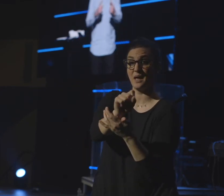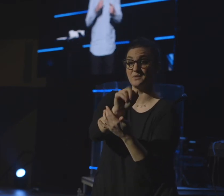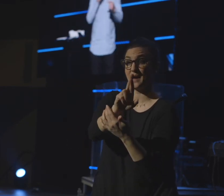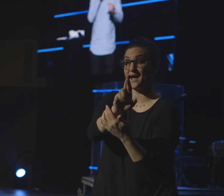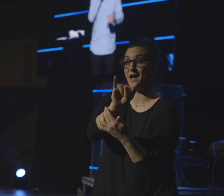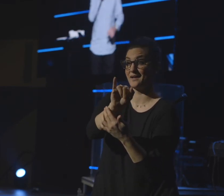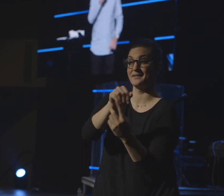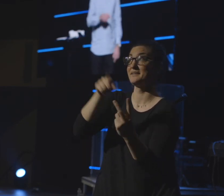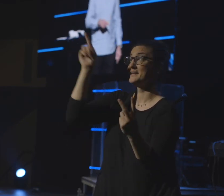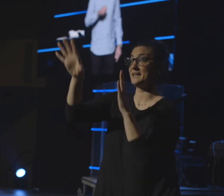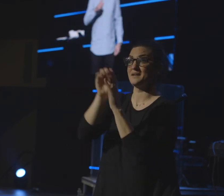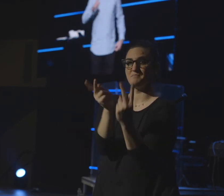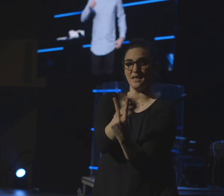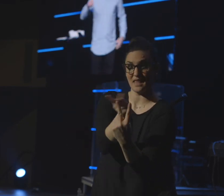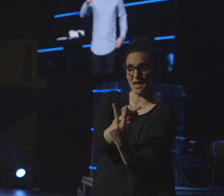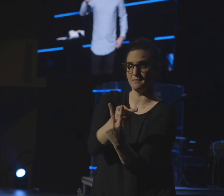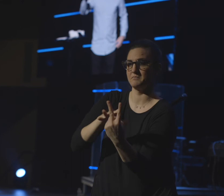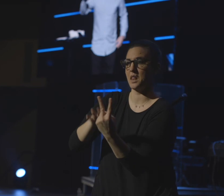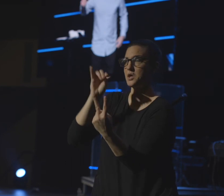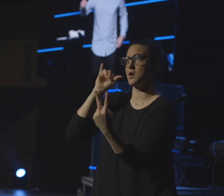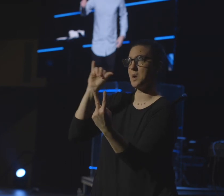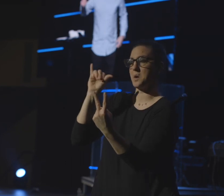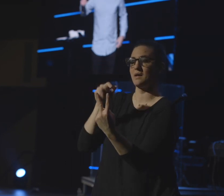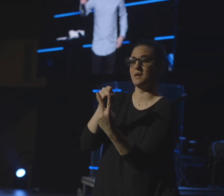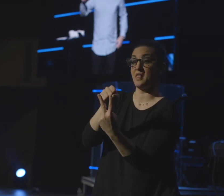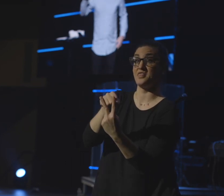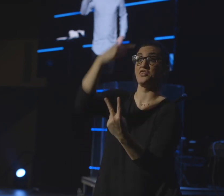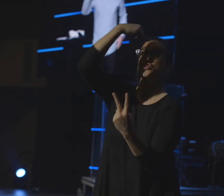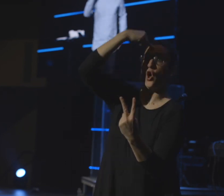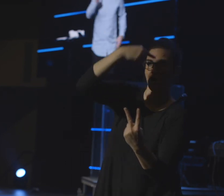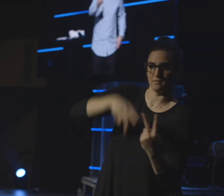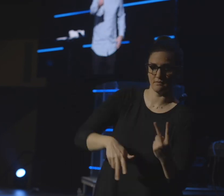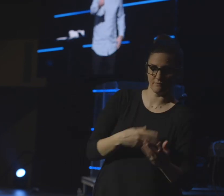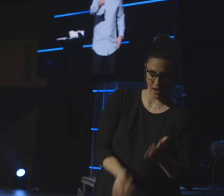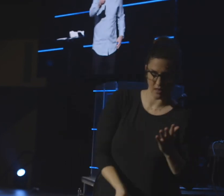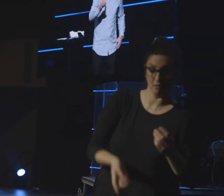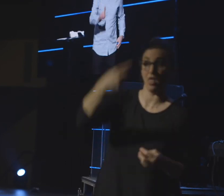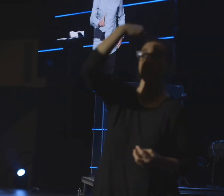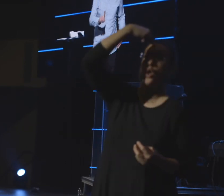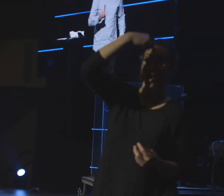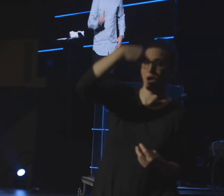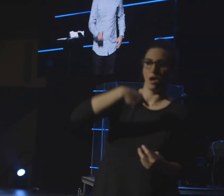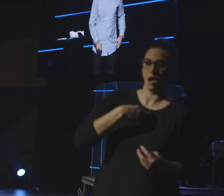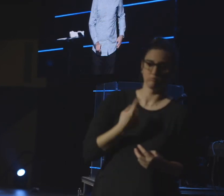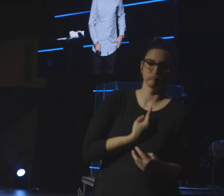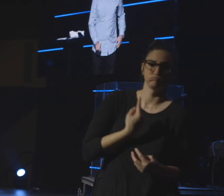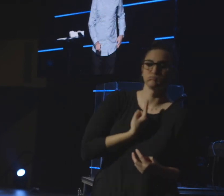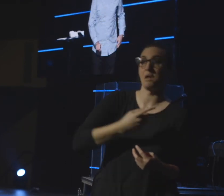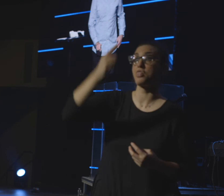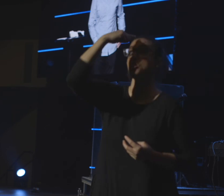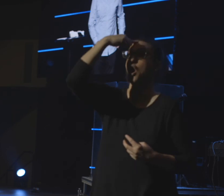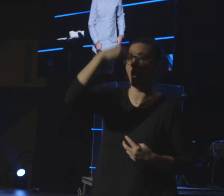you? So you learn how to live a different way. You are not who you think you are. You're who God says you are.